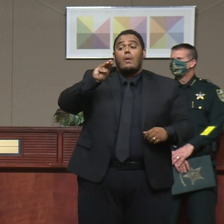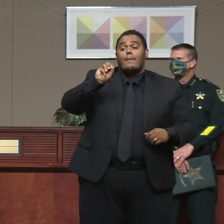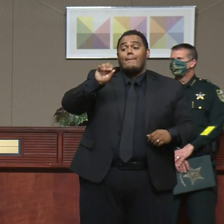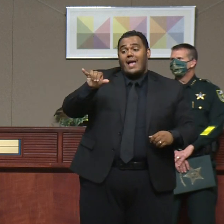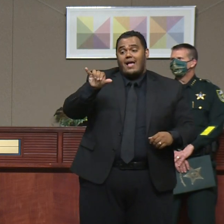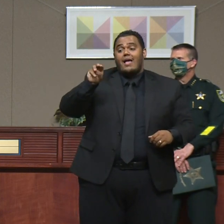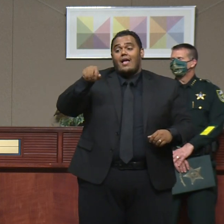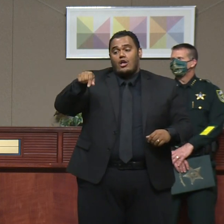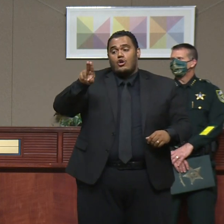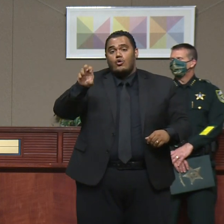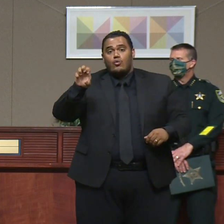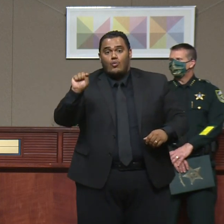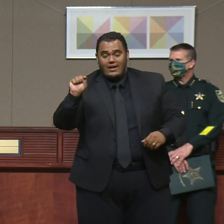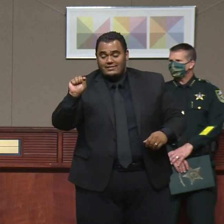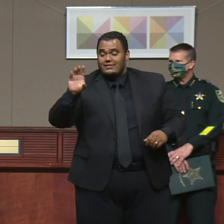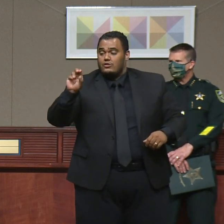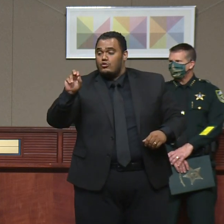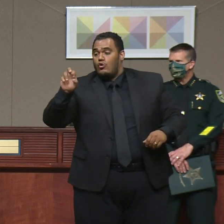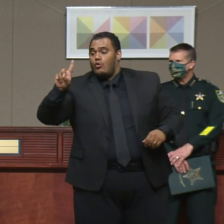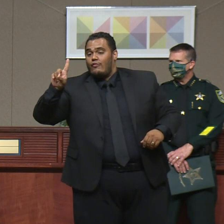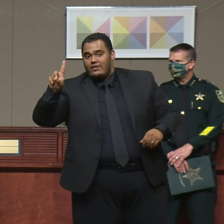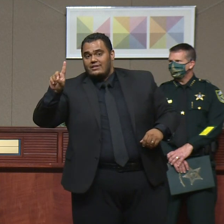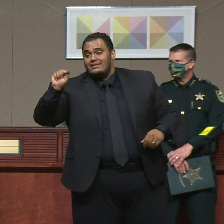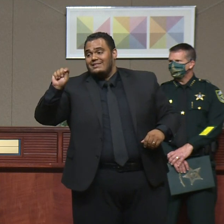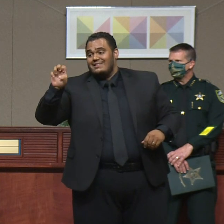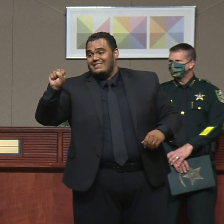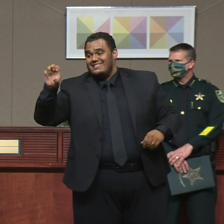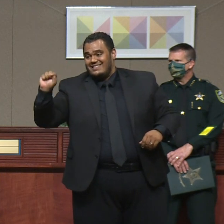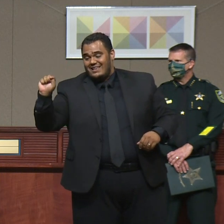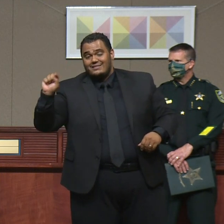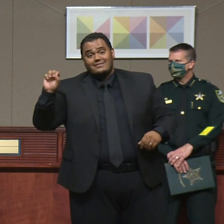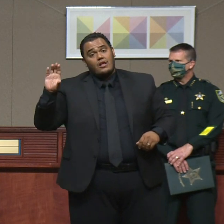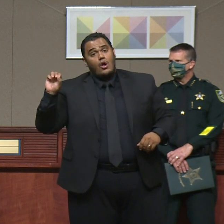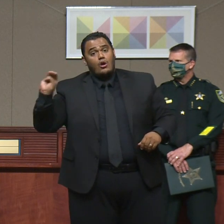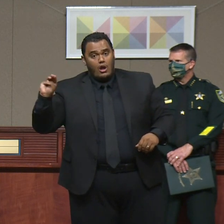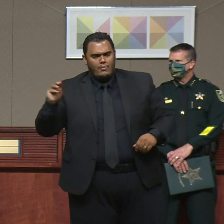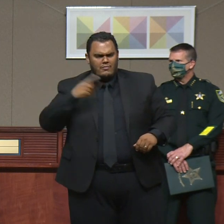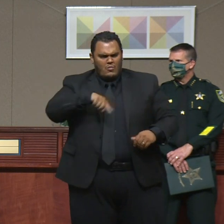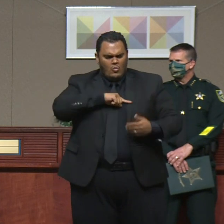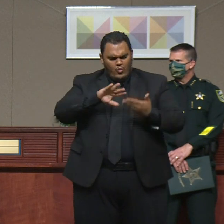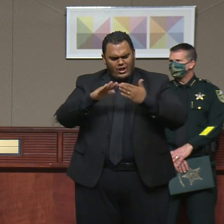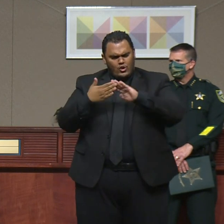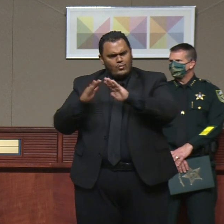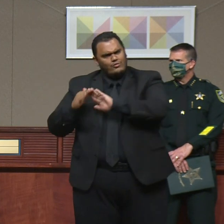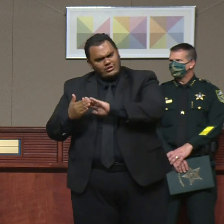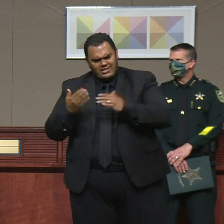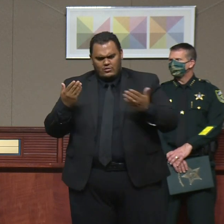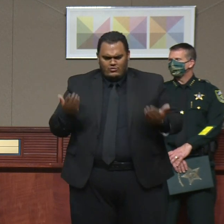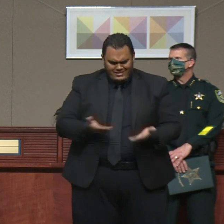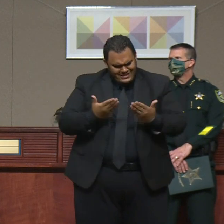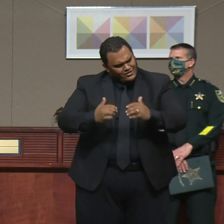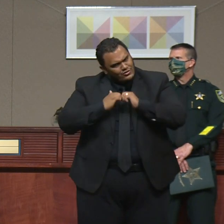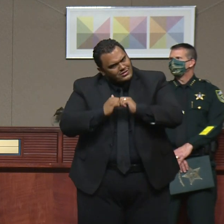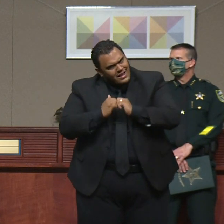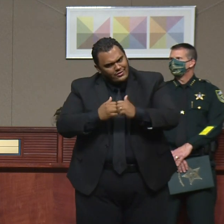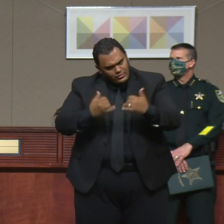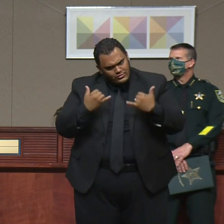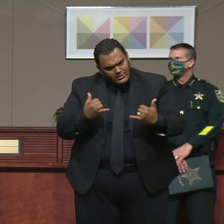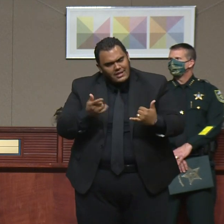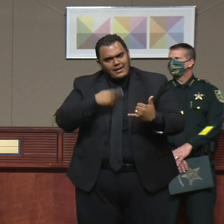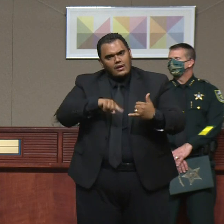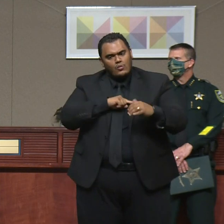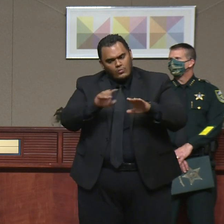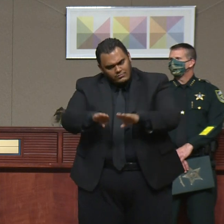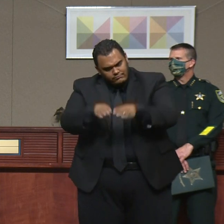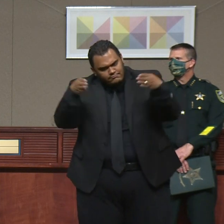MyQuestCovidTest.com. As a community, we're able to be here today and start the reopening of our businesses because of the collective